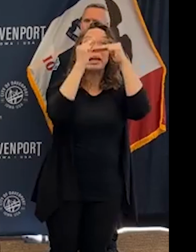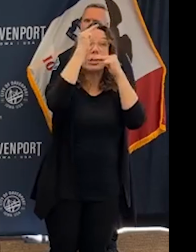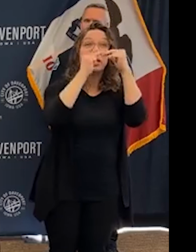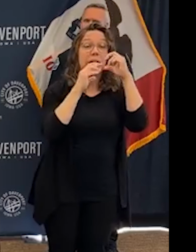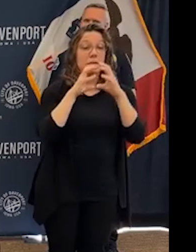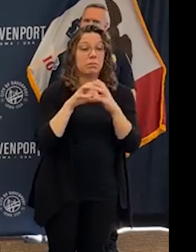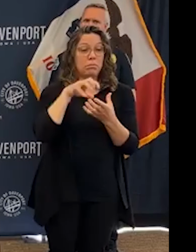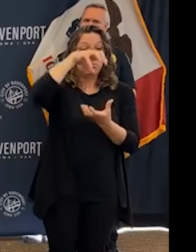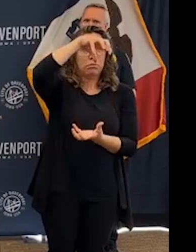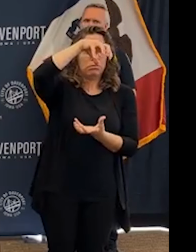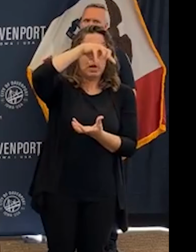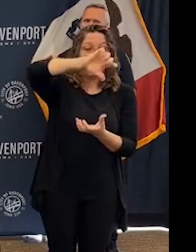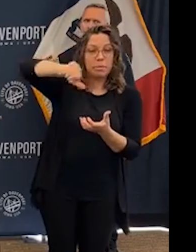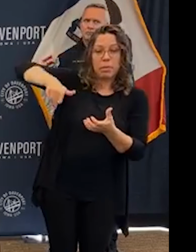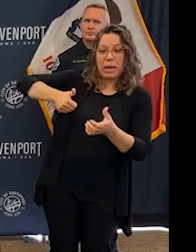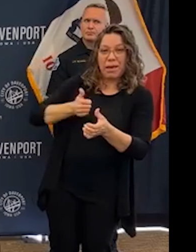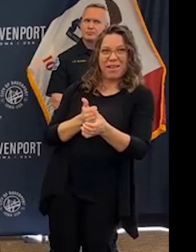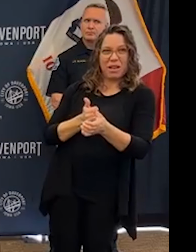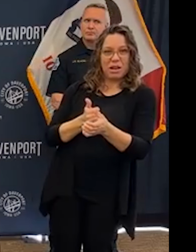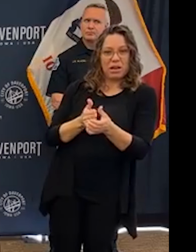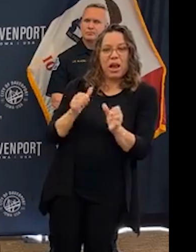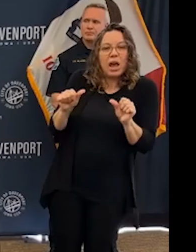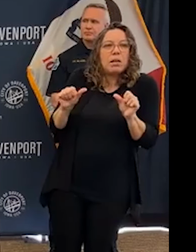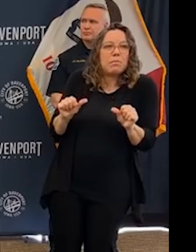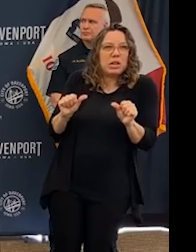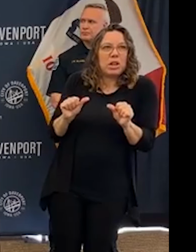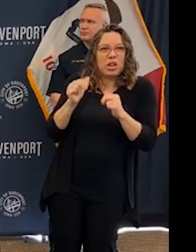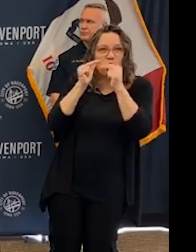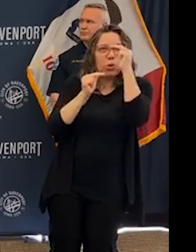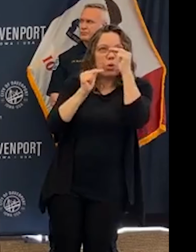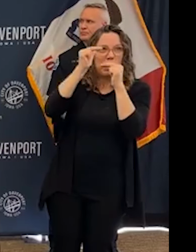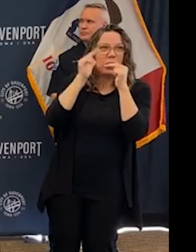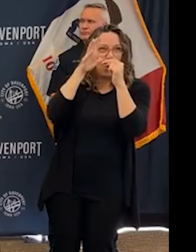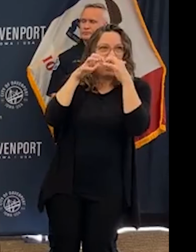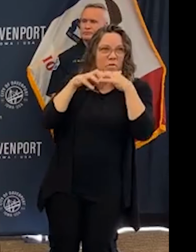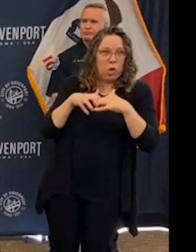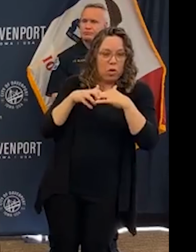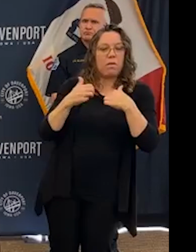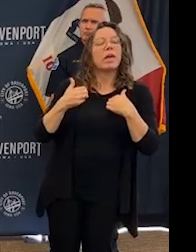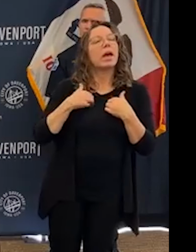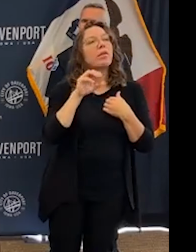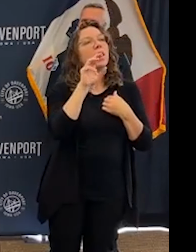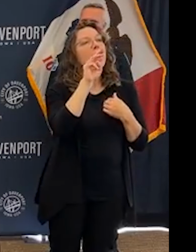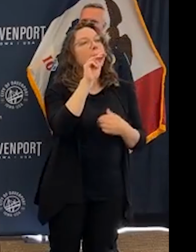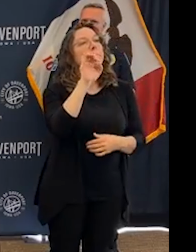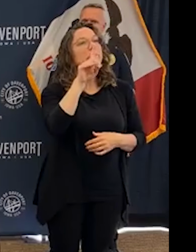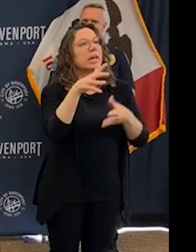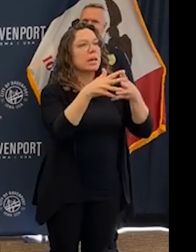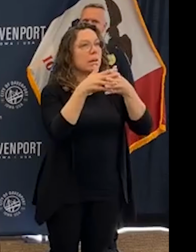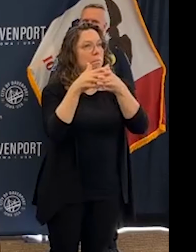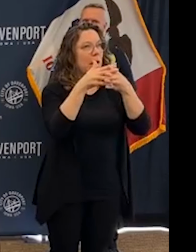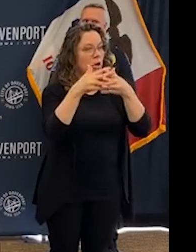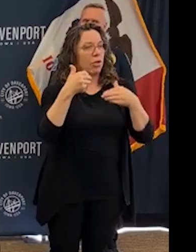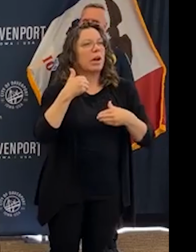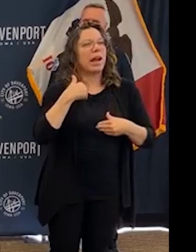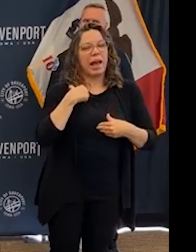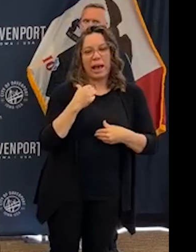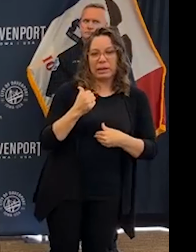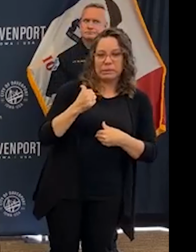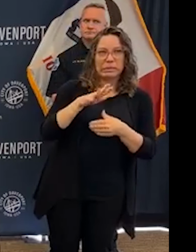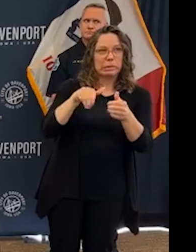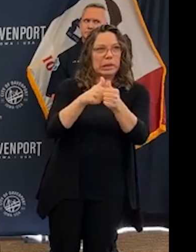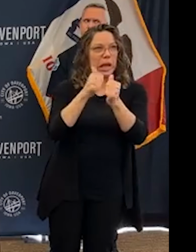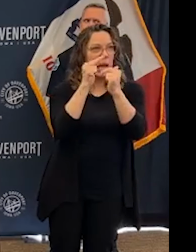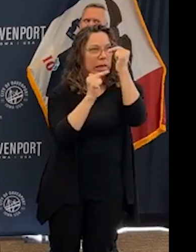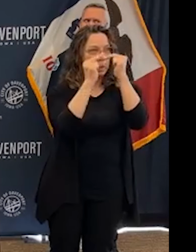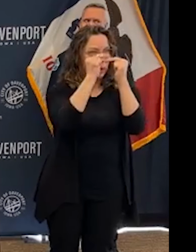had potential failure from the building, we had Mid-America had a 13,000 volt transformer back there. For